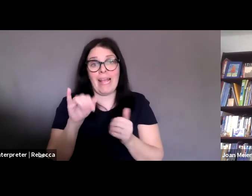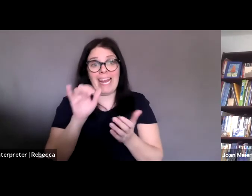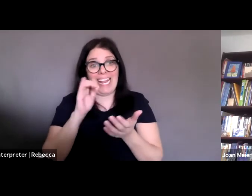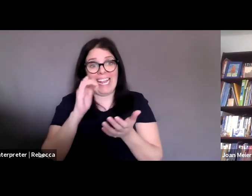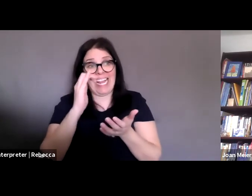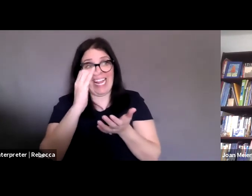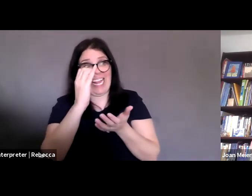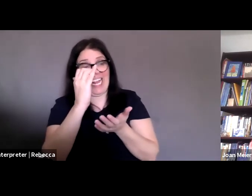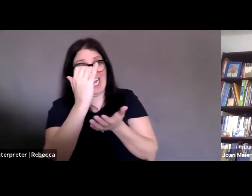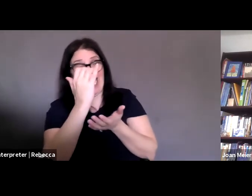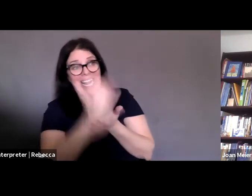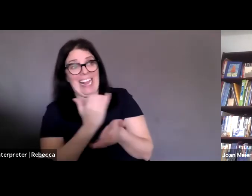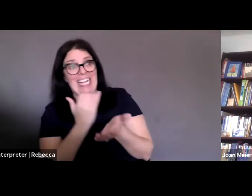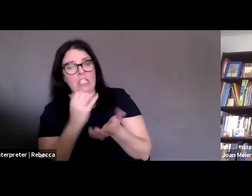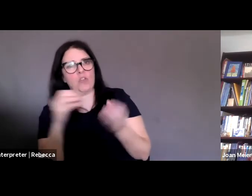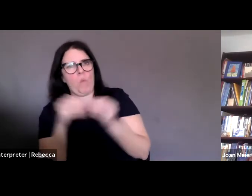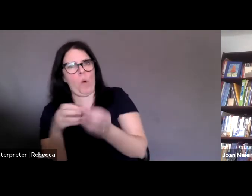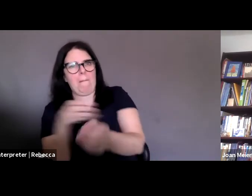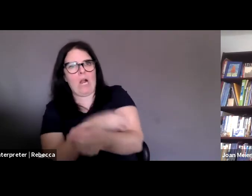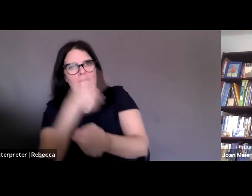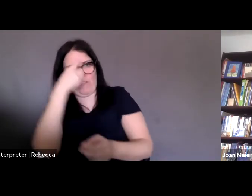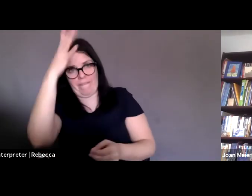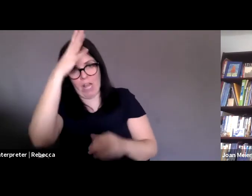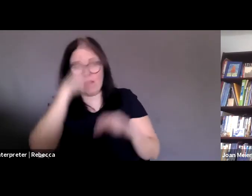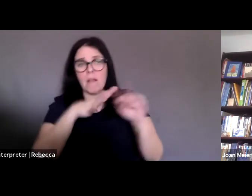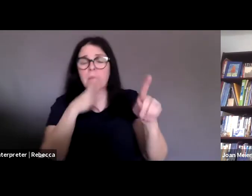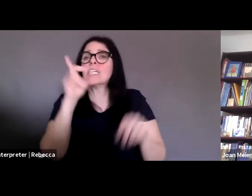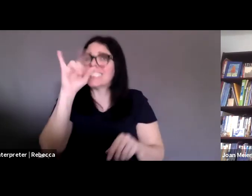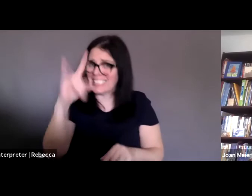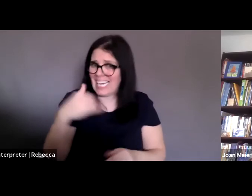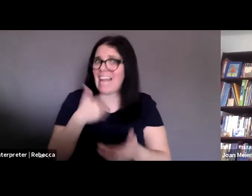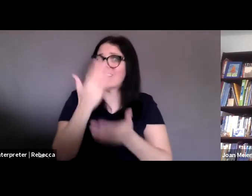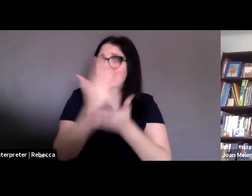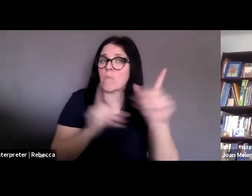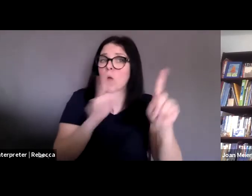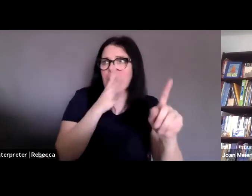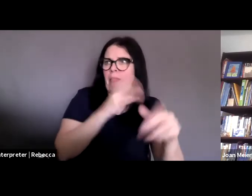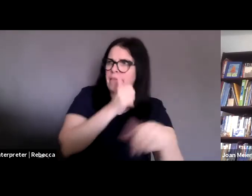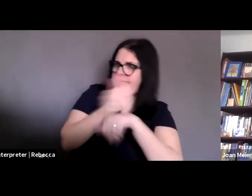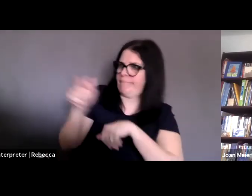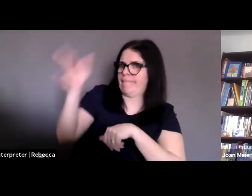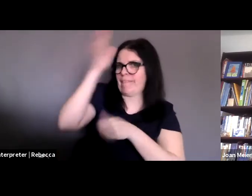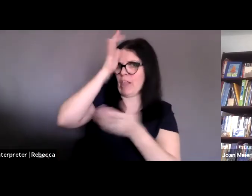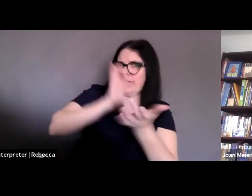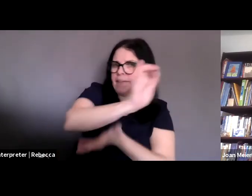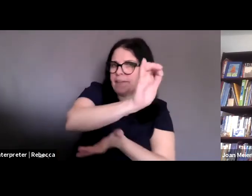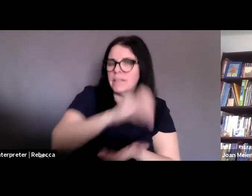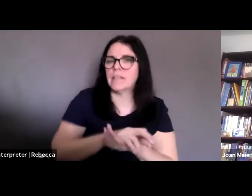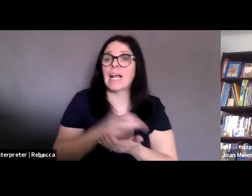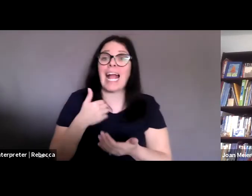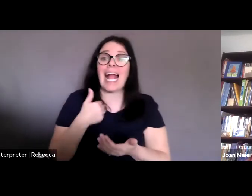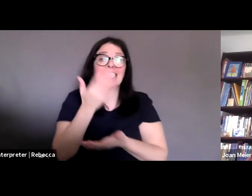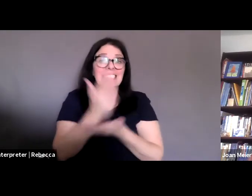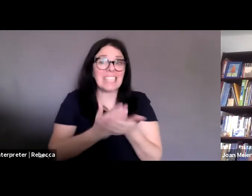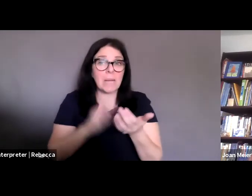have a significant minority of cases where mothers accused fathers of alienation. We even had a subset of cases where